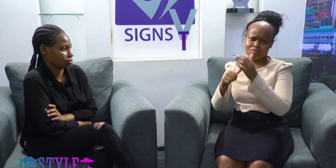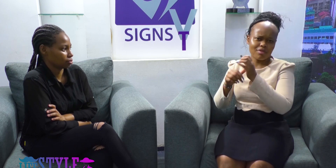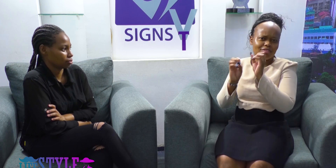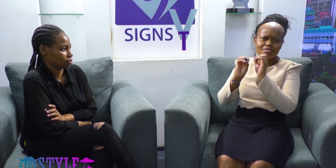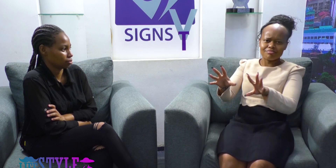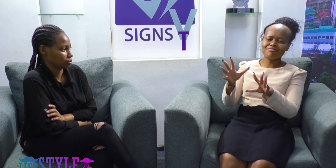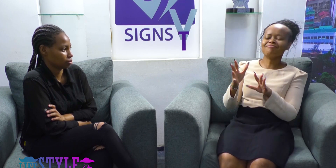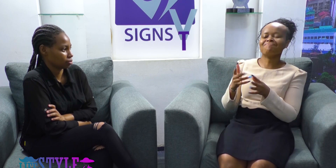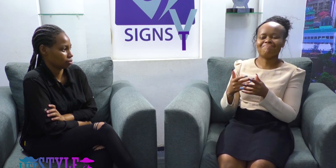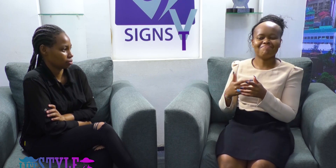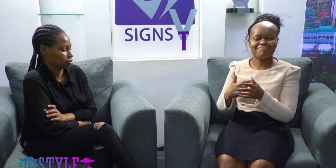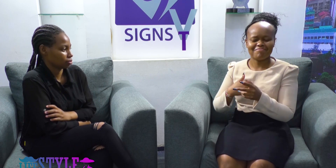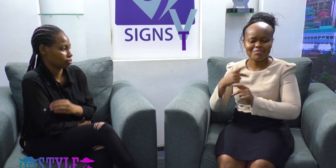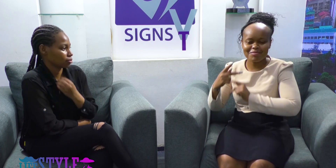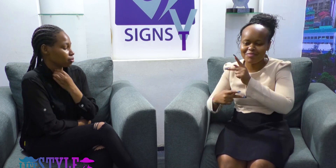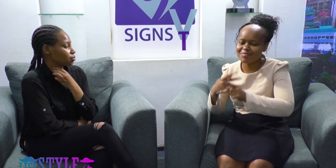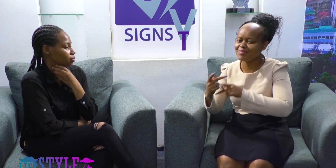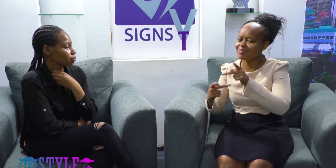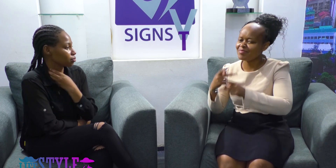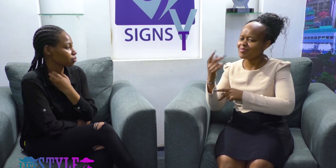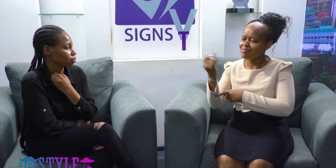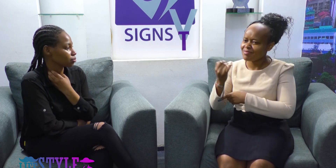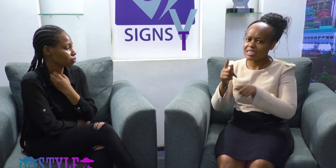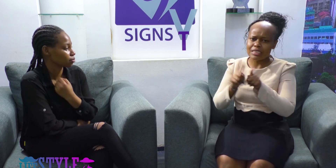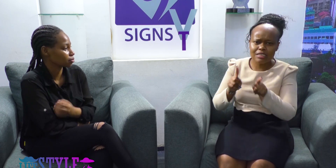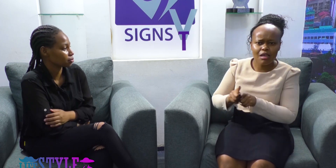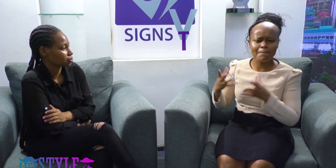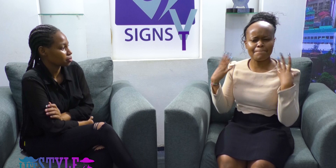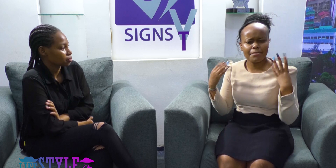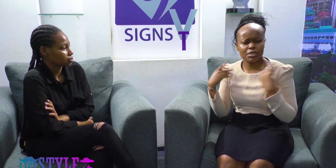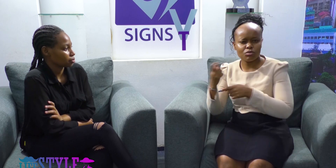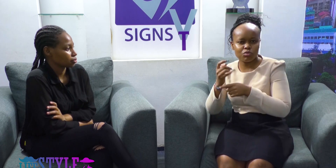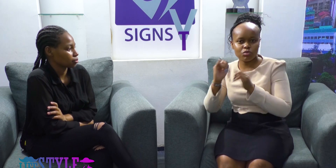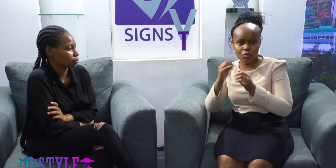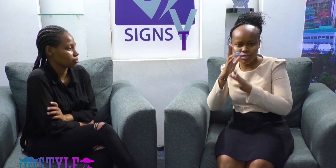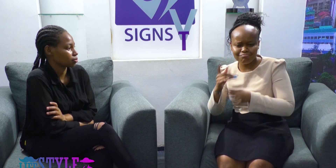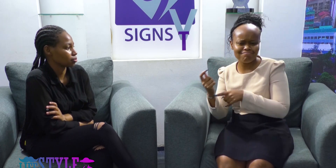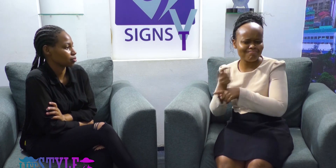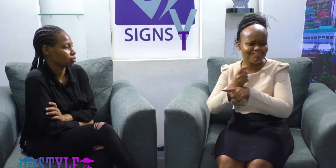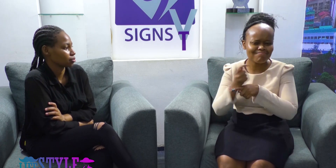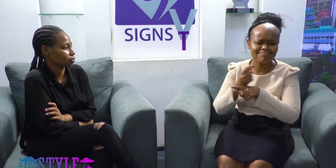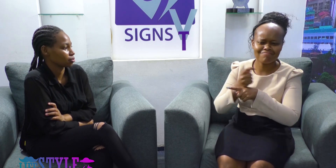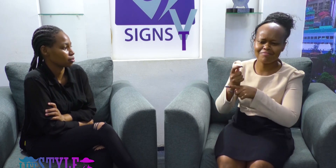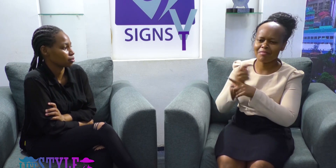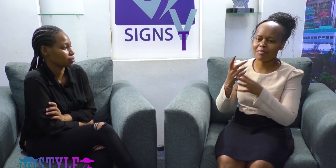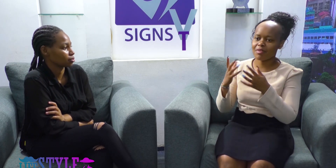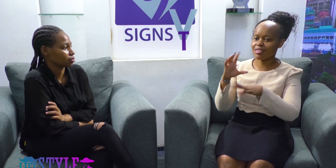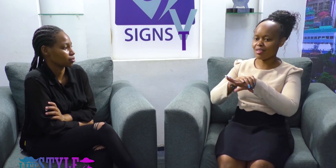And I started coming here and I did my internship. But at the same time, I went on with my